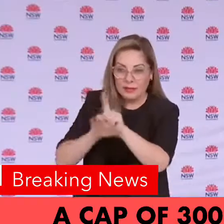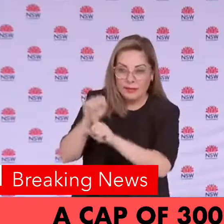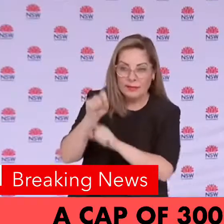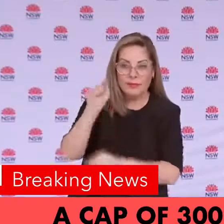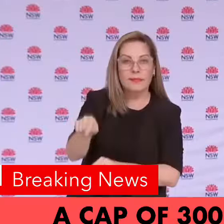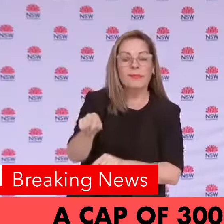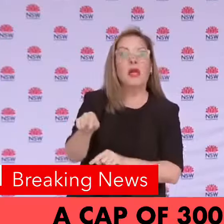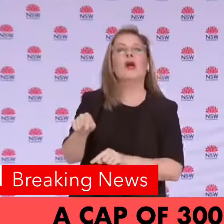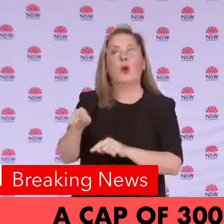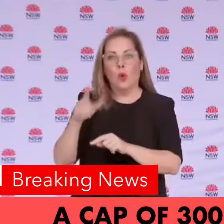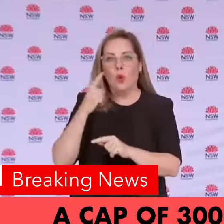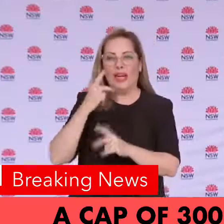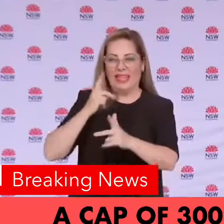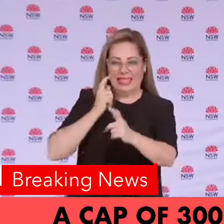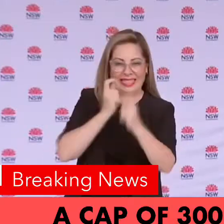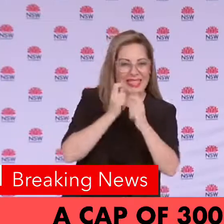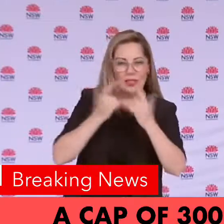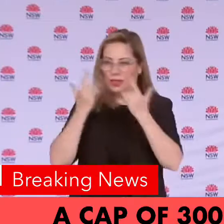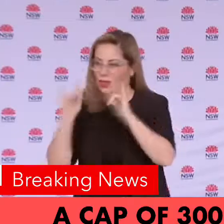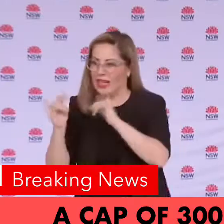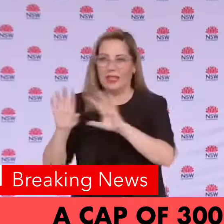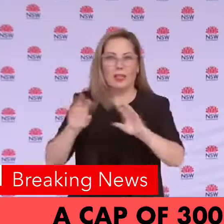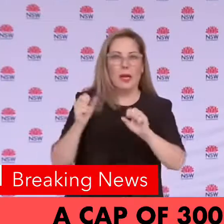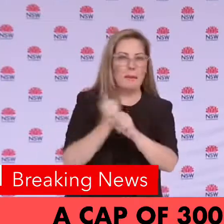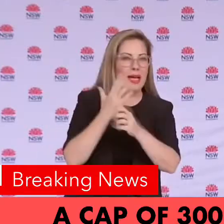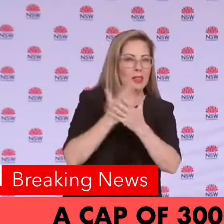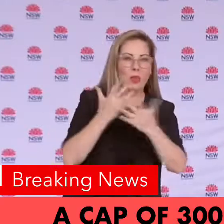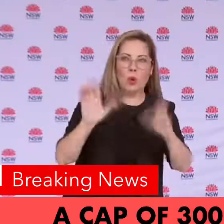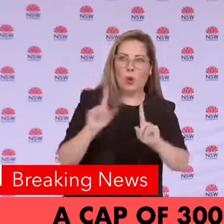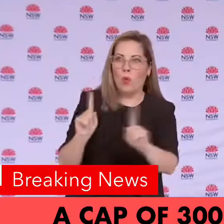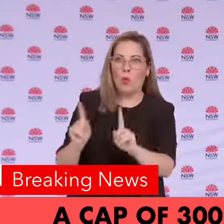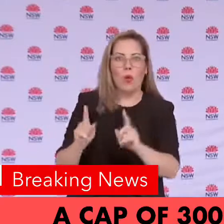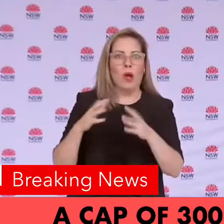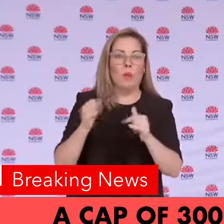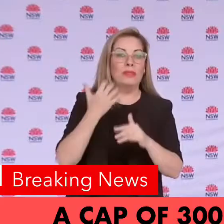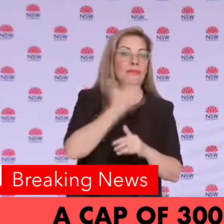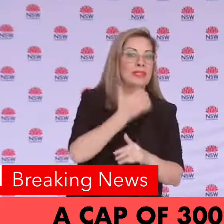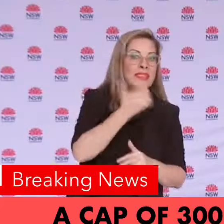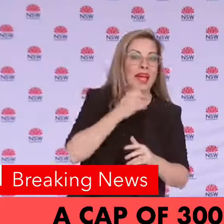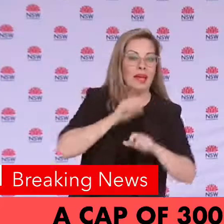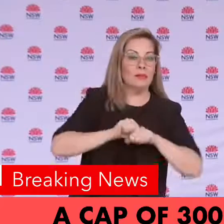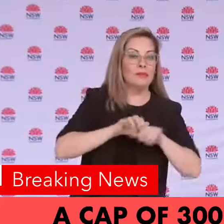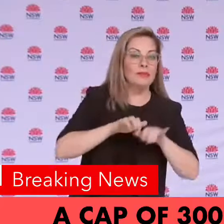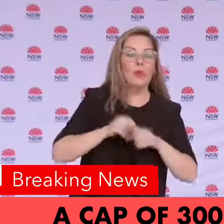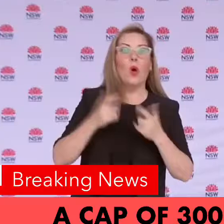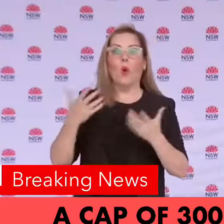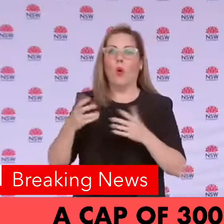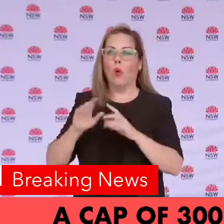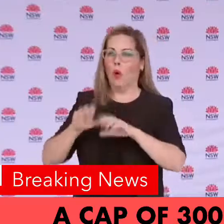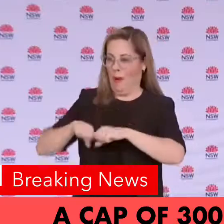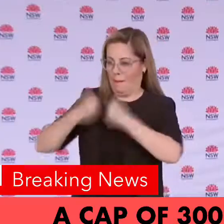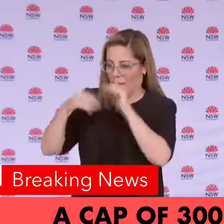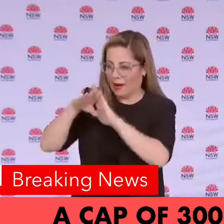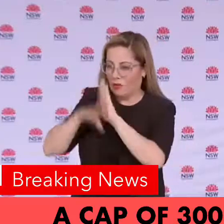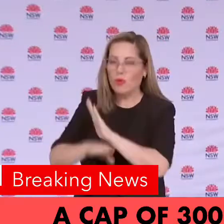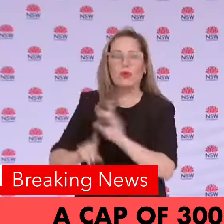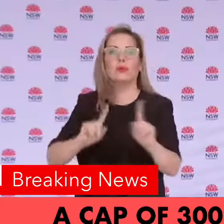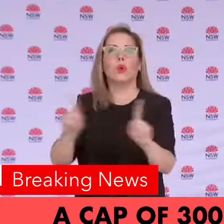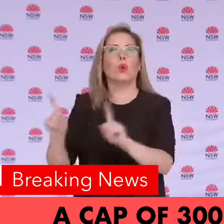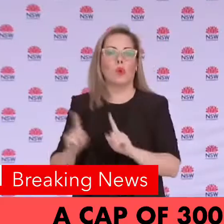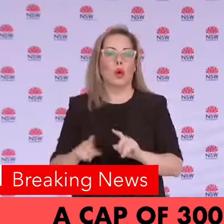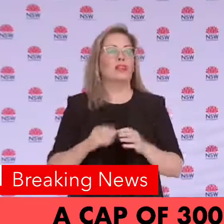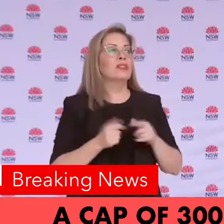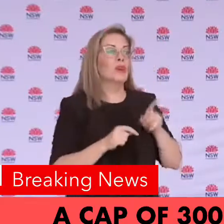any lapses or breaches to make sure that we've provided that advice more broadly. So that will be changing, that advice. But